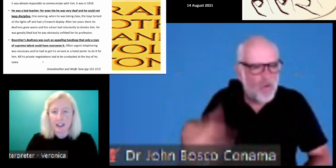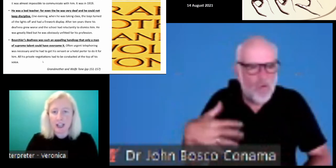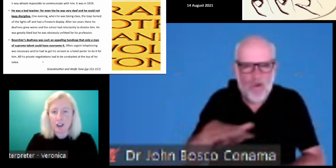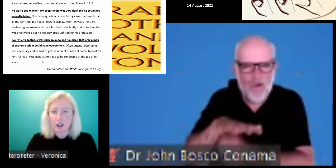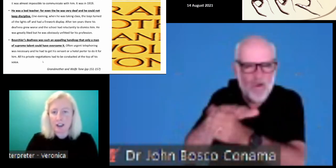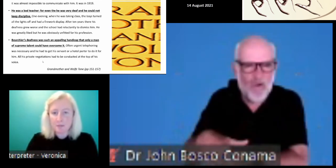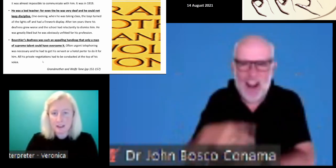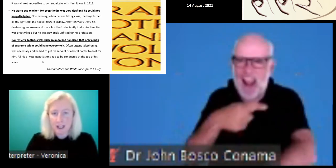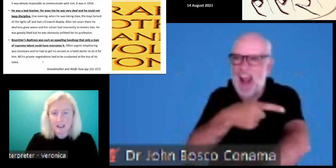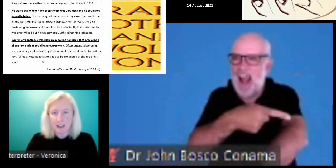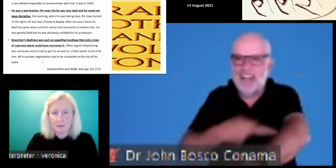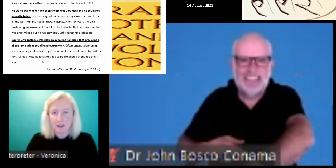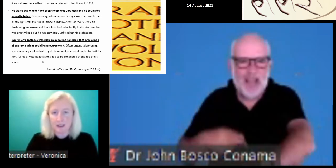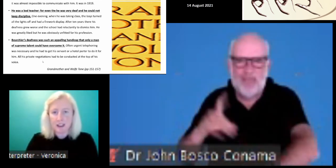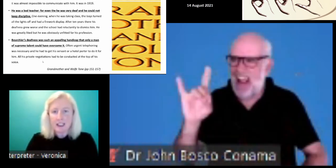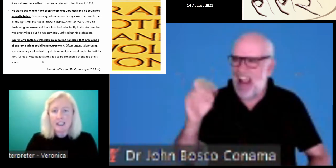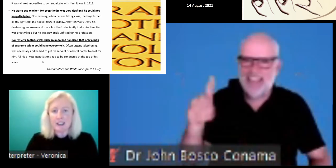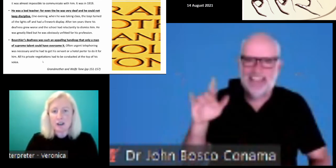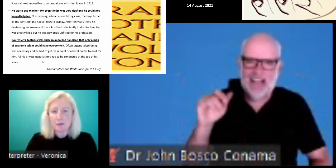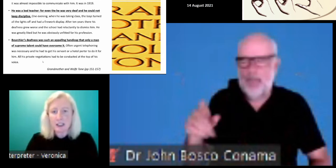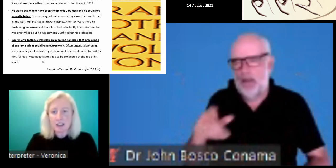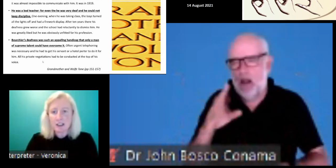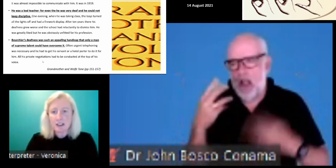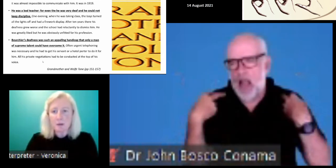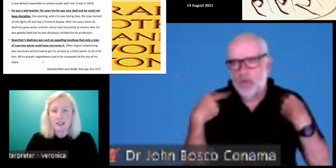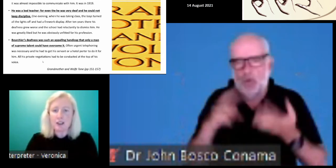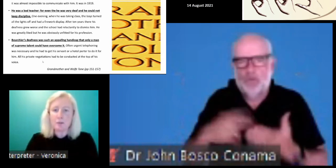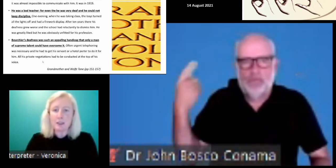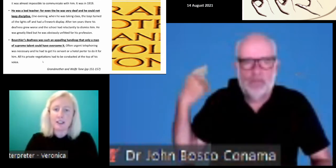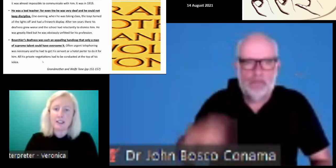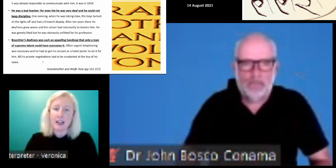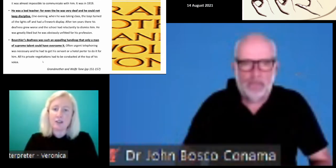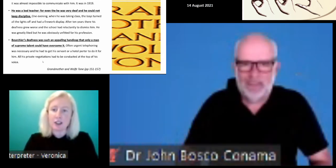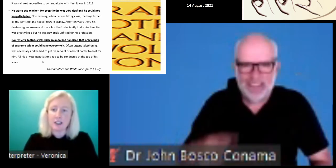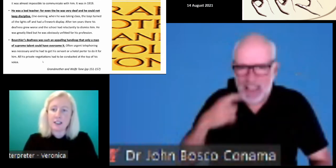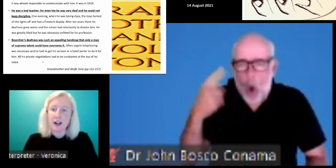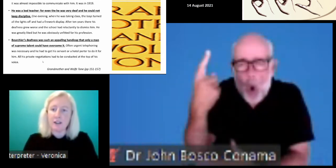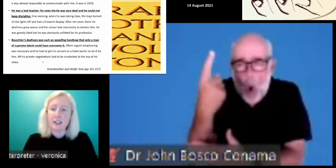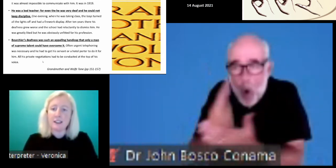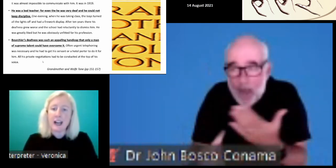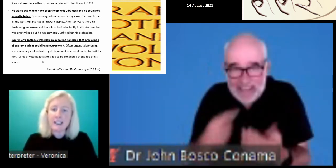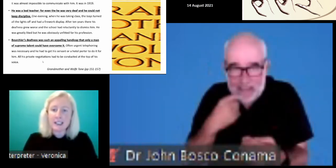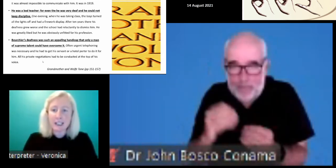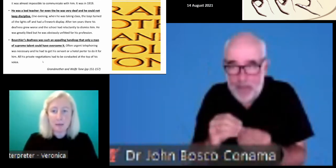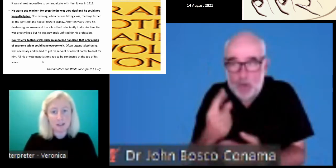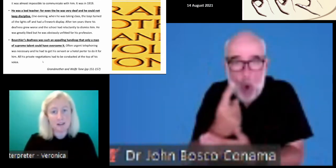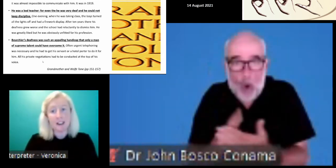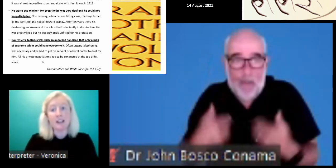that James, as a deaf person, was discriminated as a result of being handicapped.